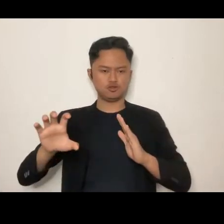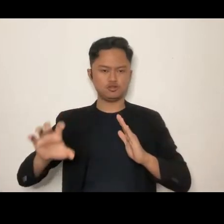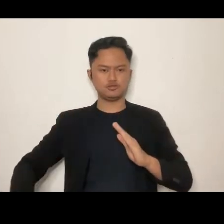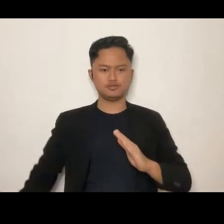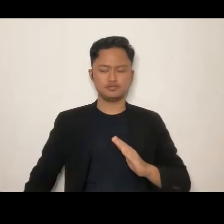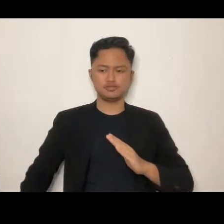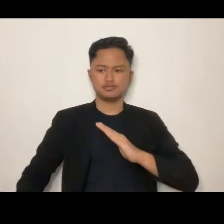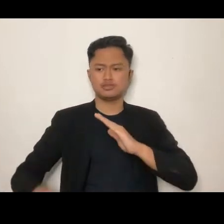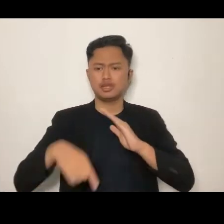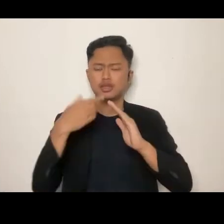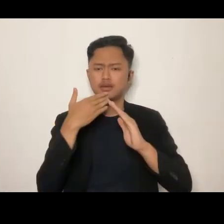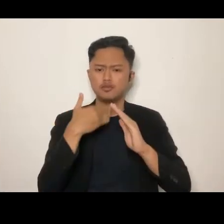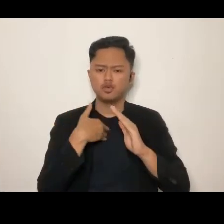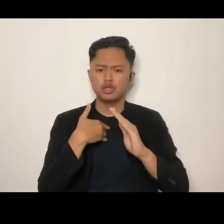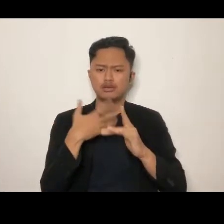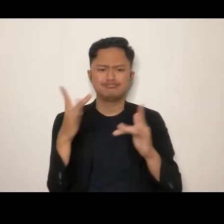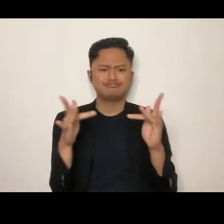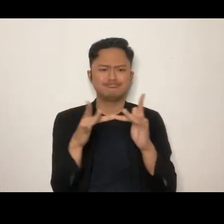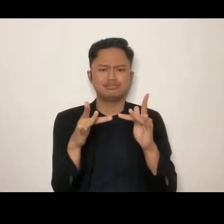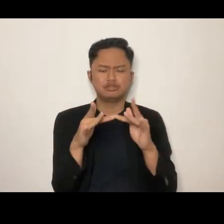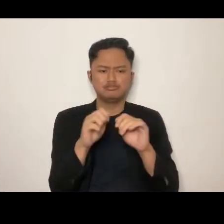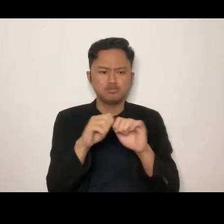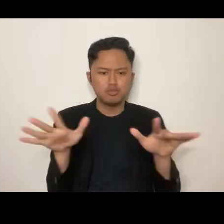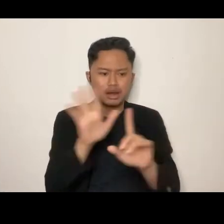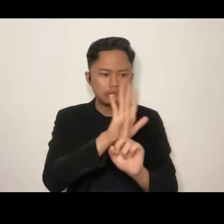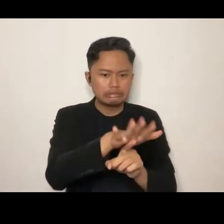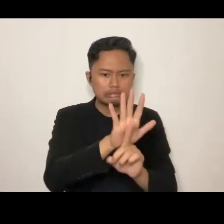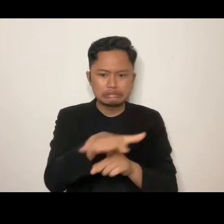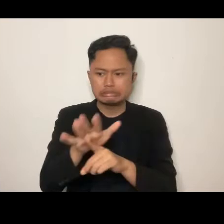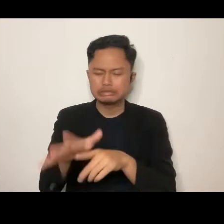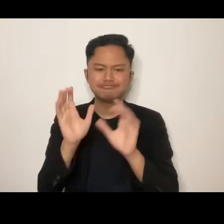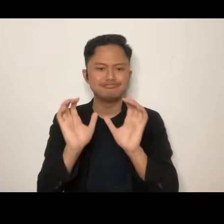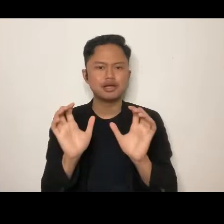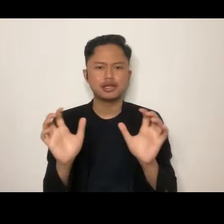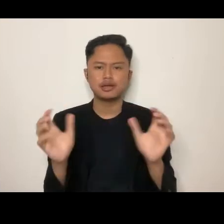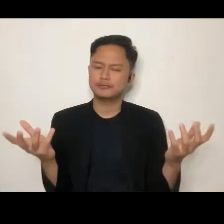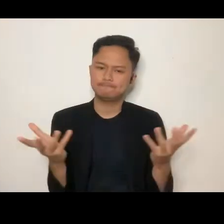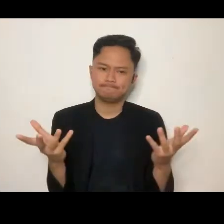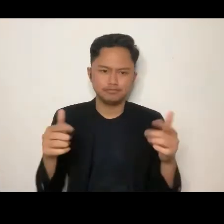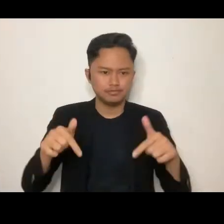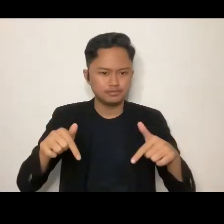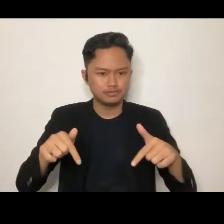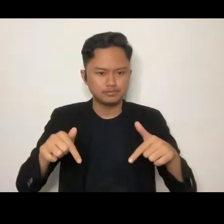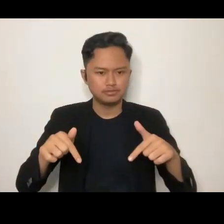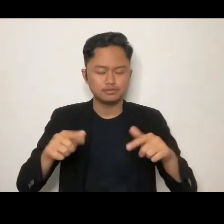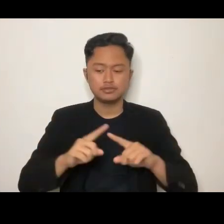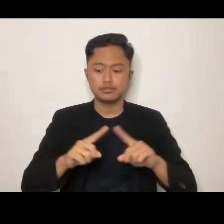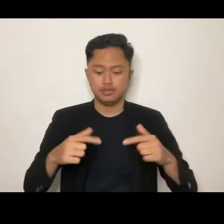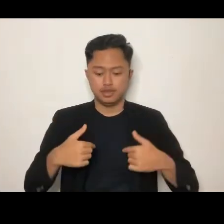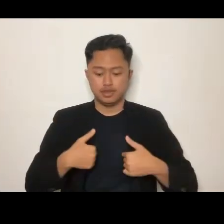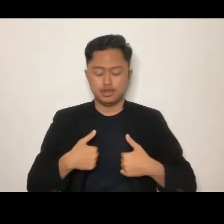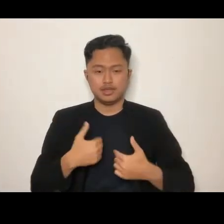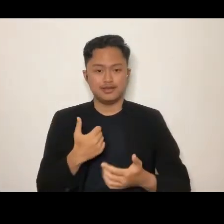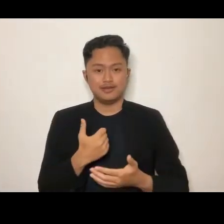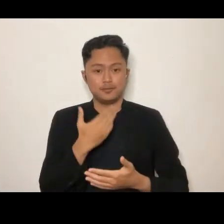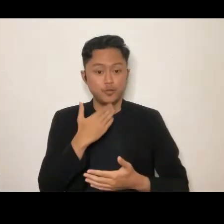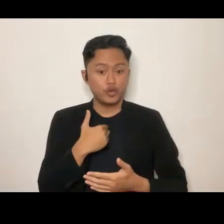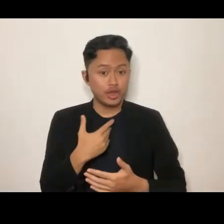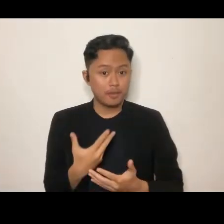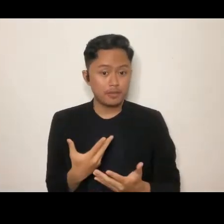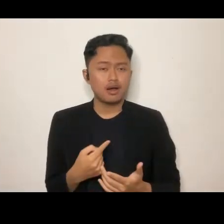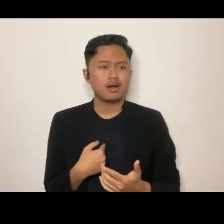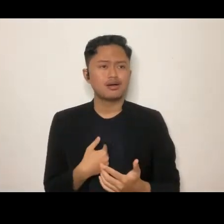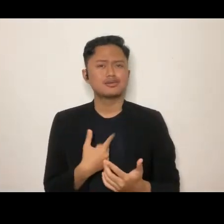have this massive internet operation that is happening. And I also have my